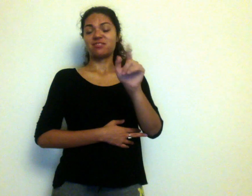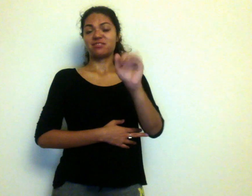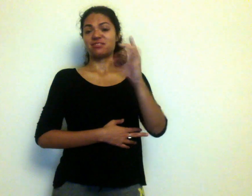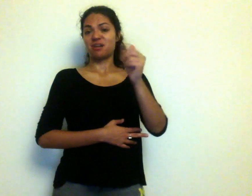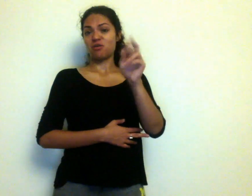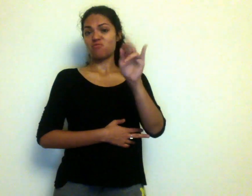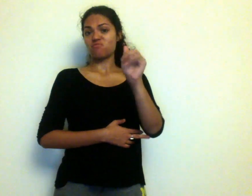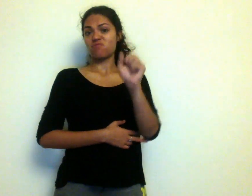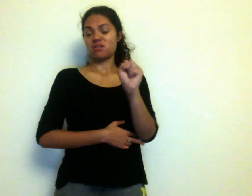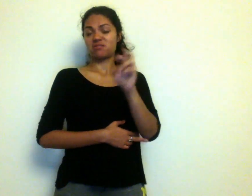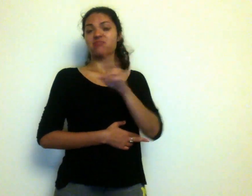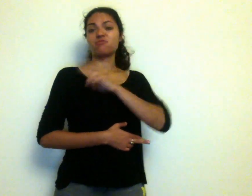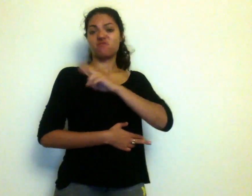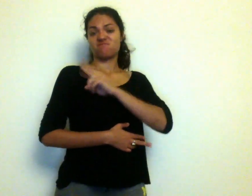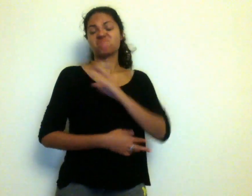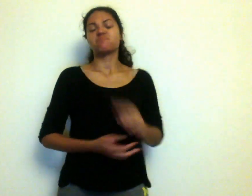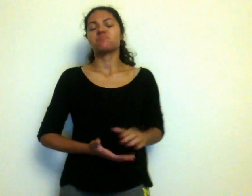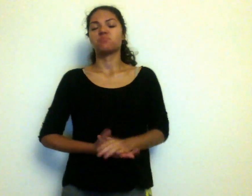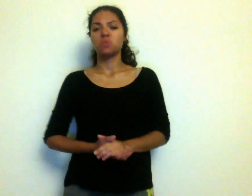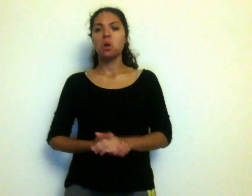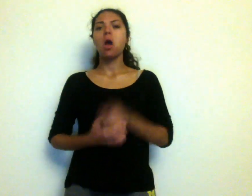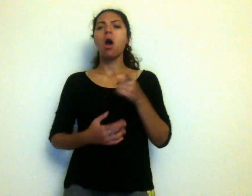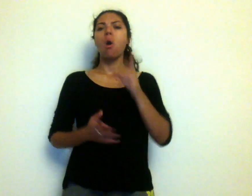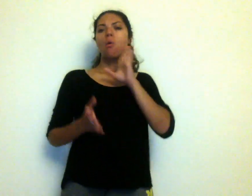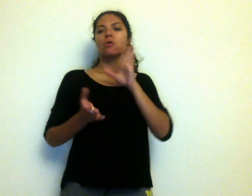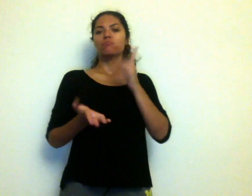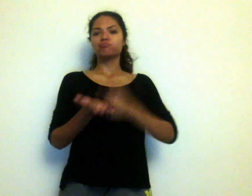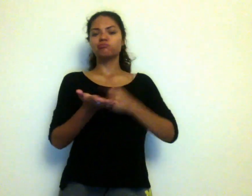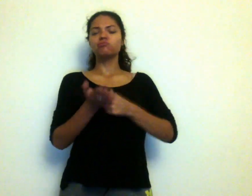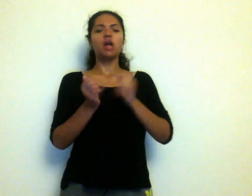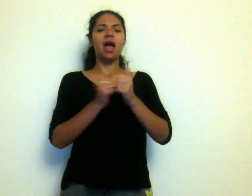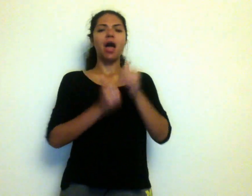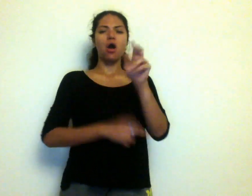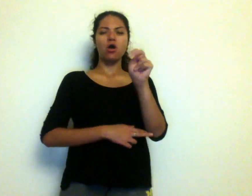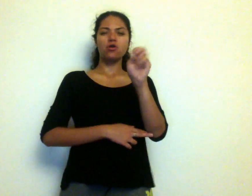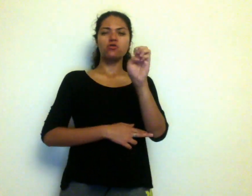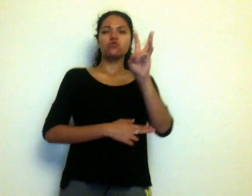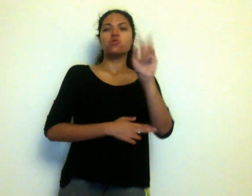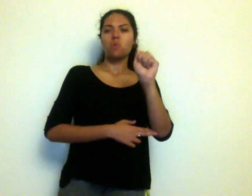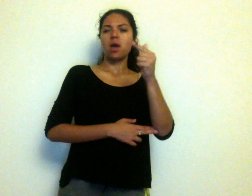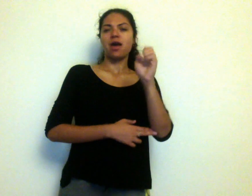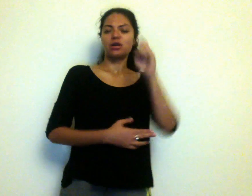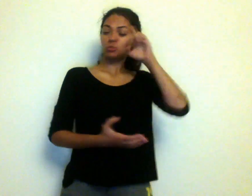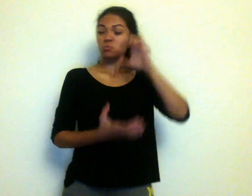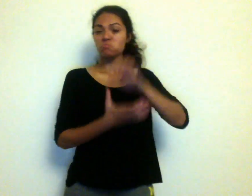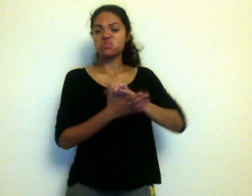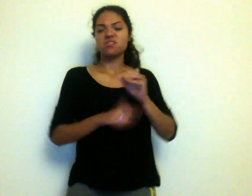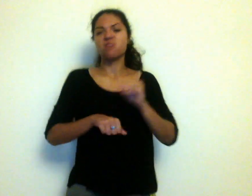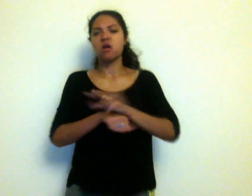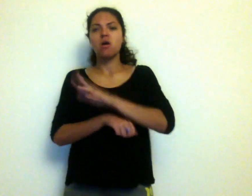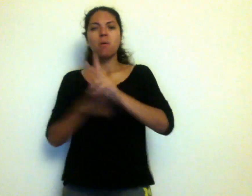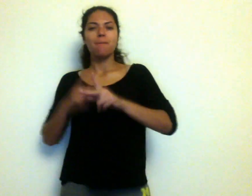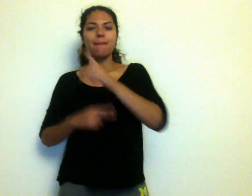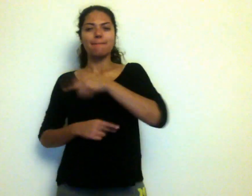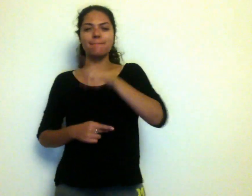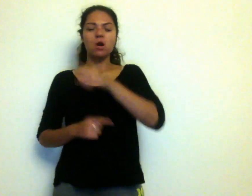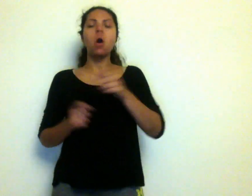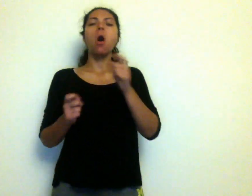New Age philosophy has impacted the culture. More recently, we've looked specifically at the religion of Hinduism, which is where many New Age